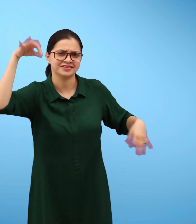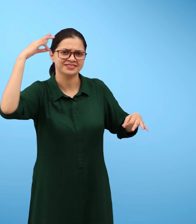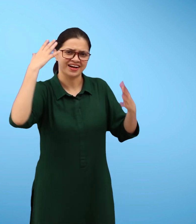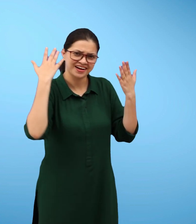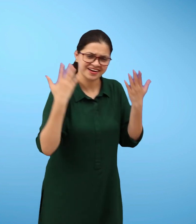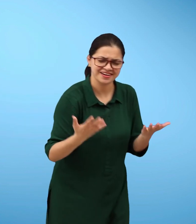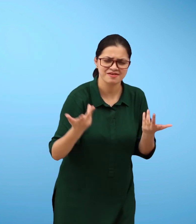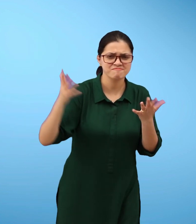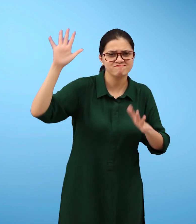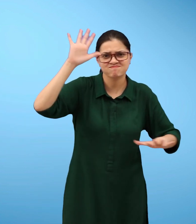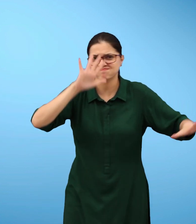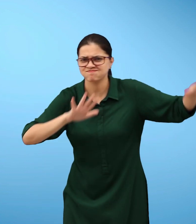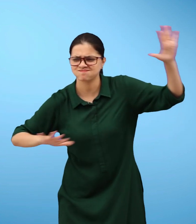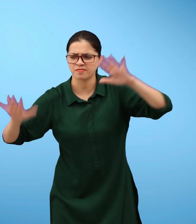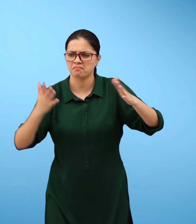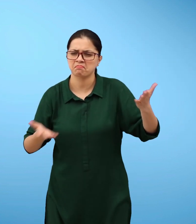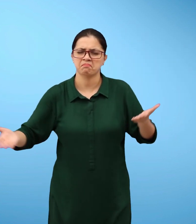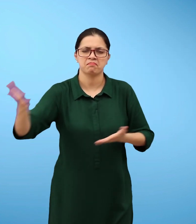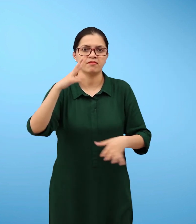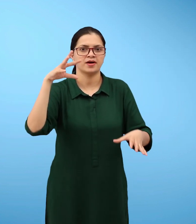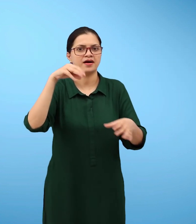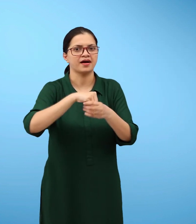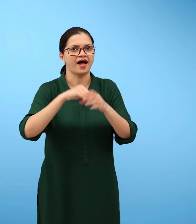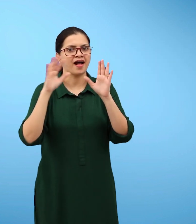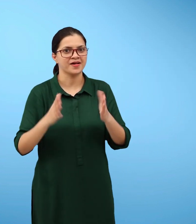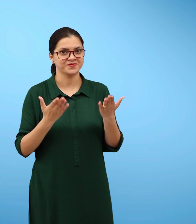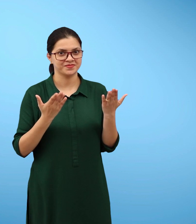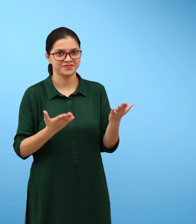sang, danced, and performed plays.